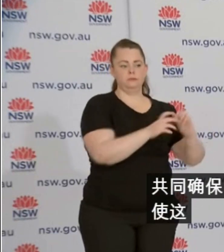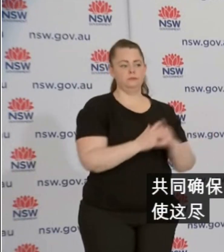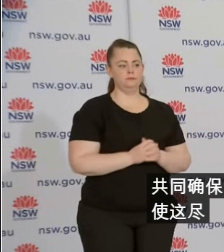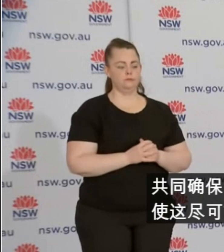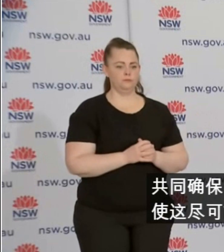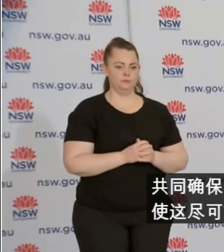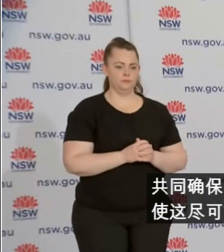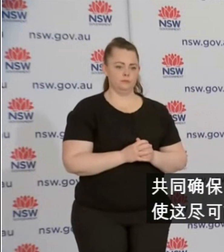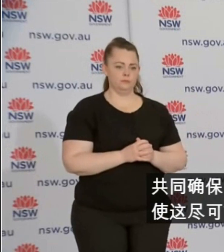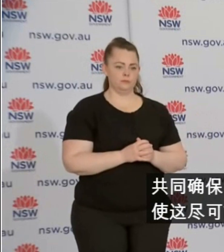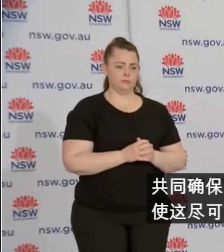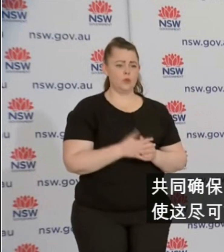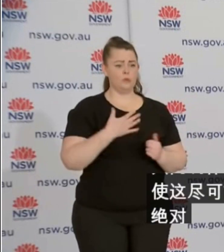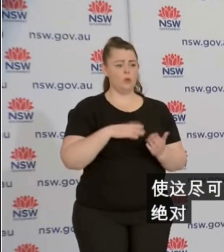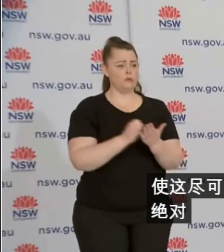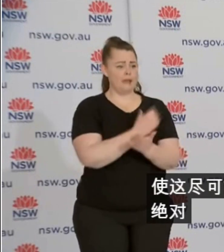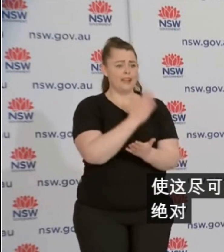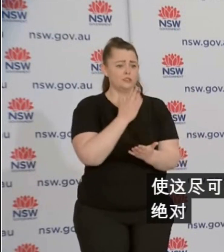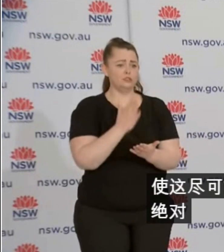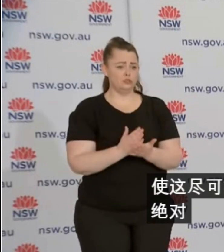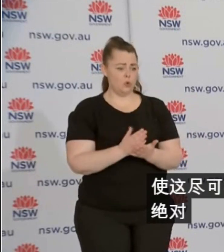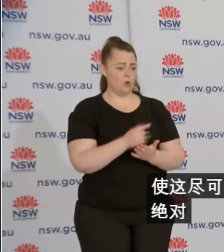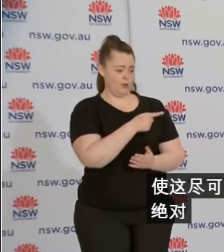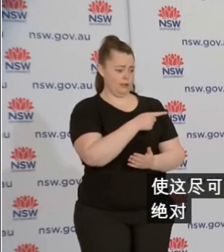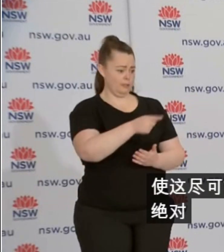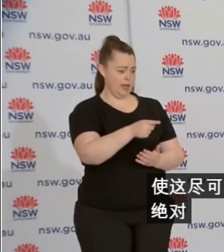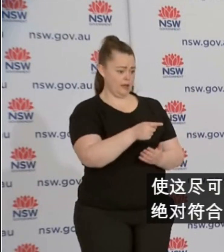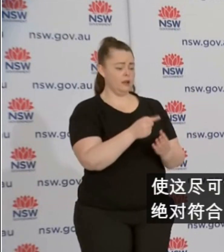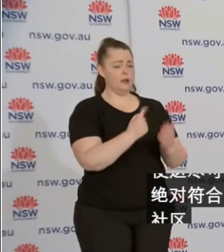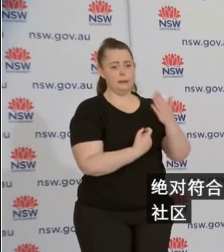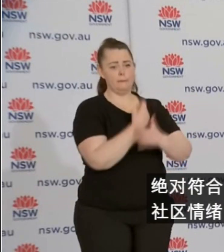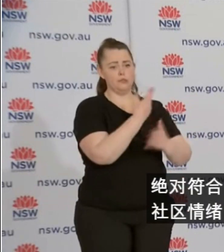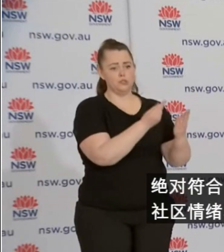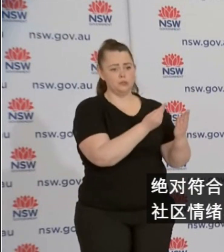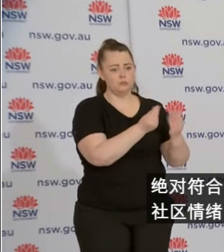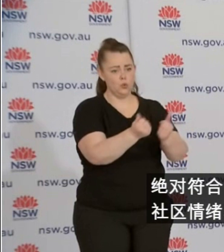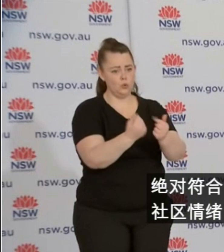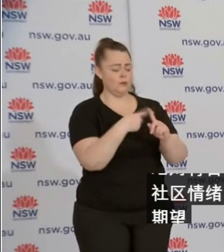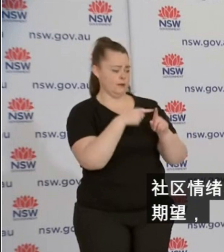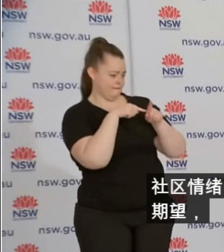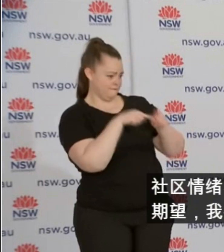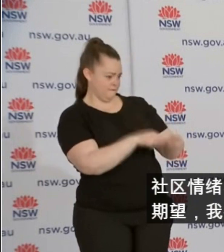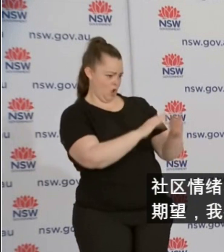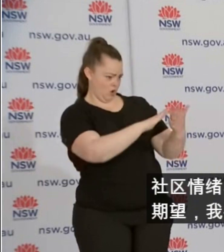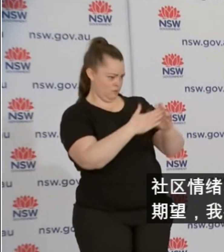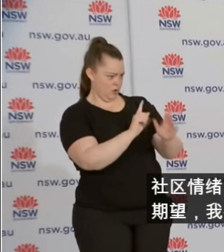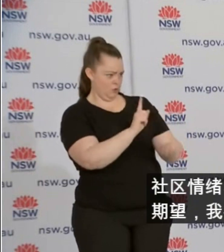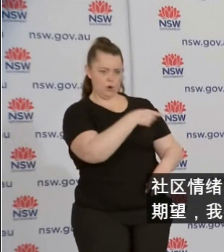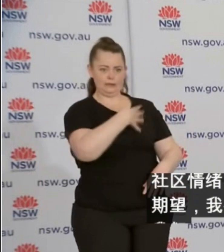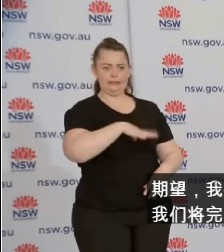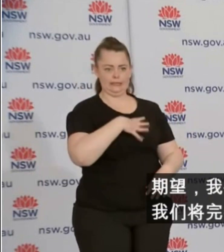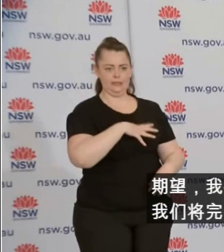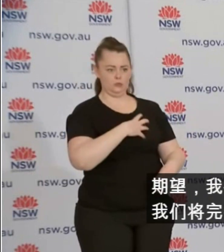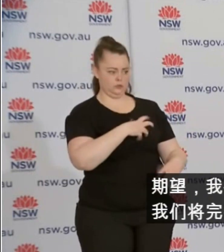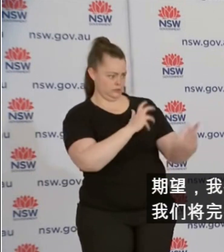make this as easy as possible, and it absolutely it's in line with community sentiment and community expectation, and we'll keep working